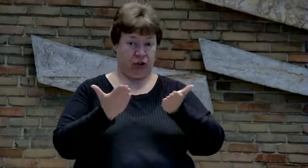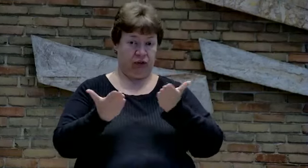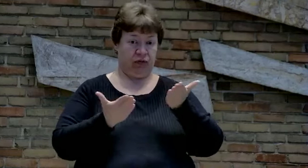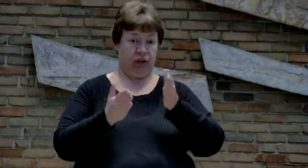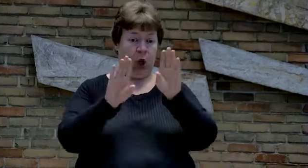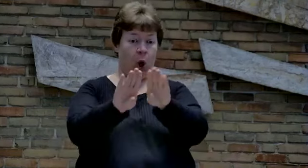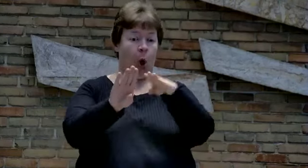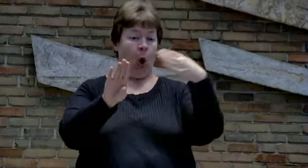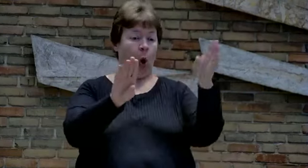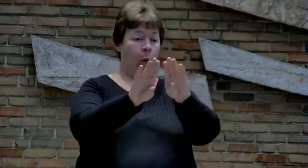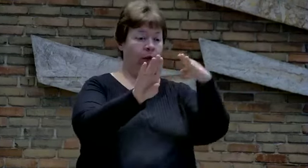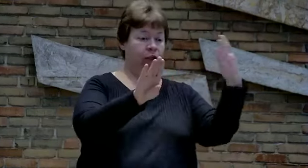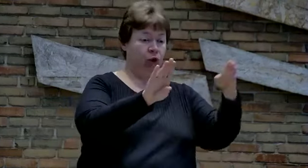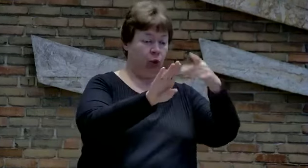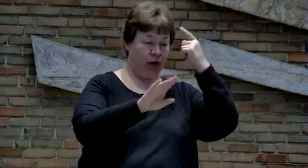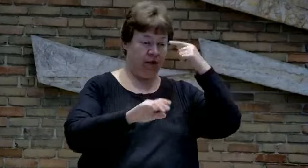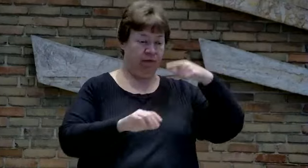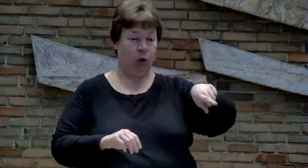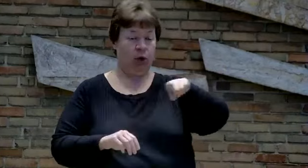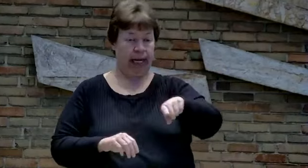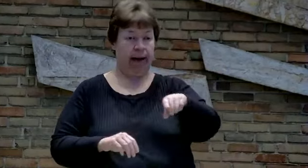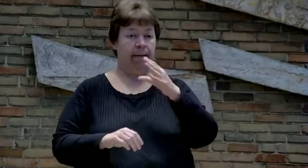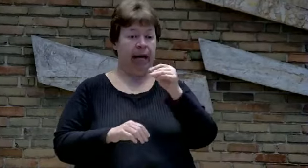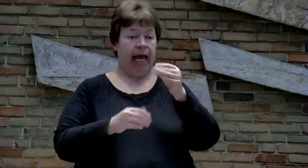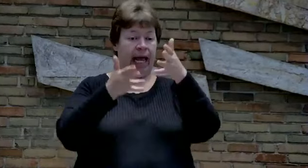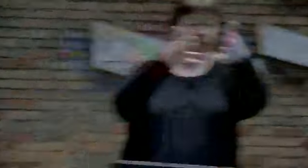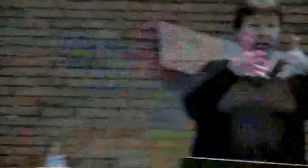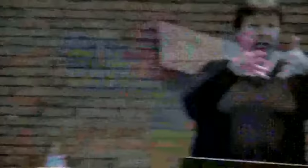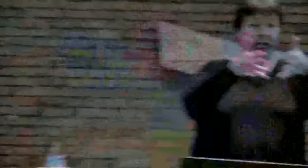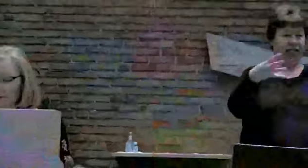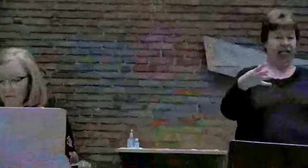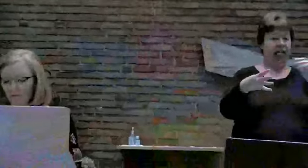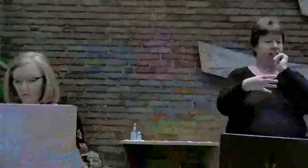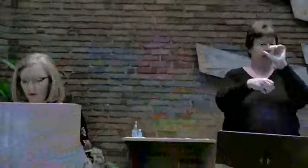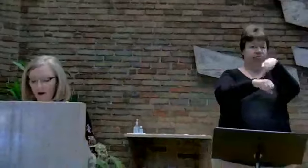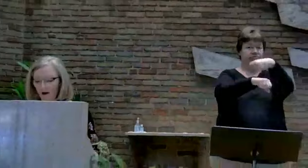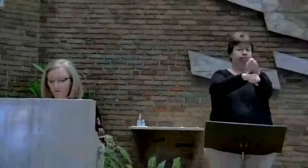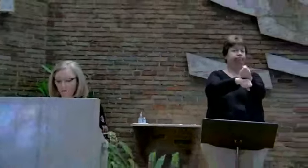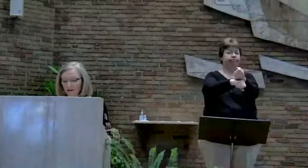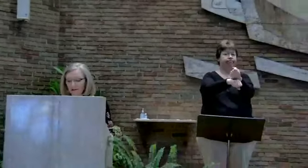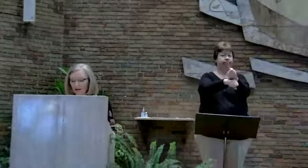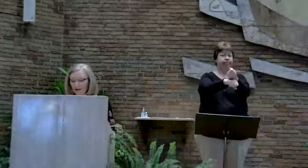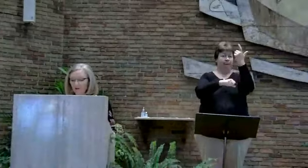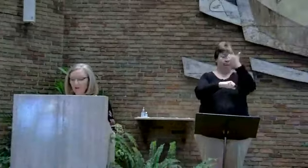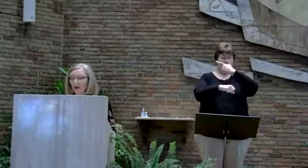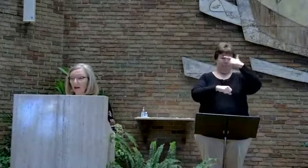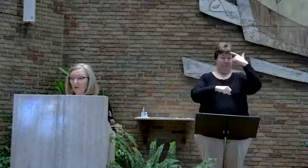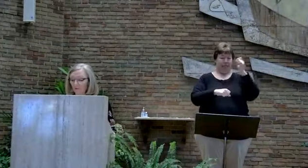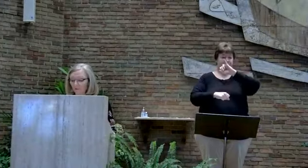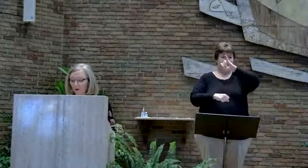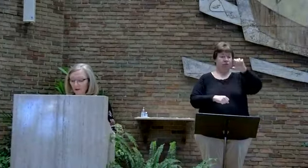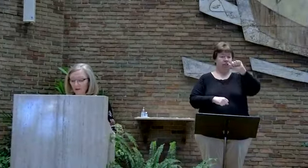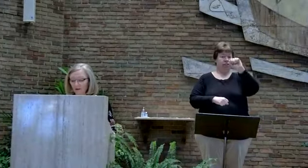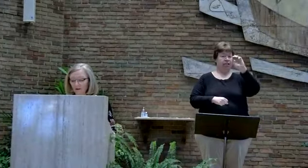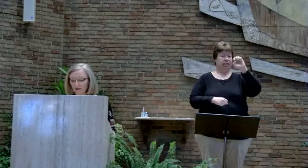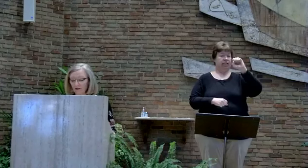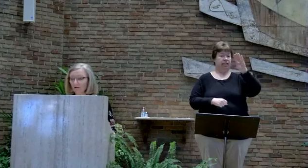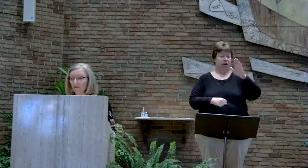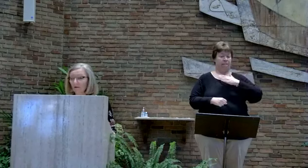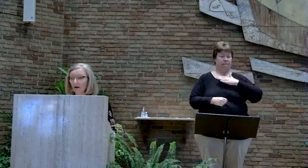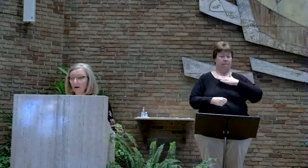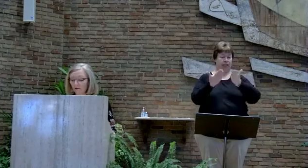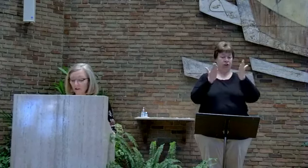opening doors before him and leaving the gates unbarred, For the sake of Jacob, my